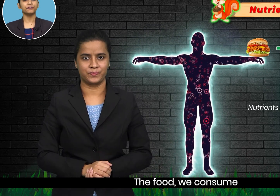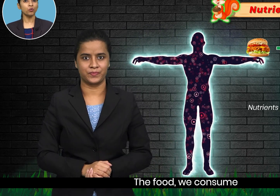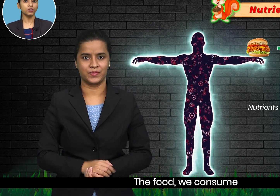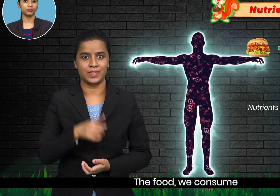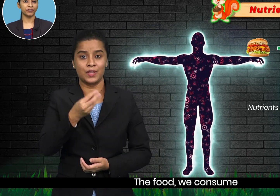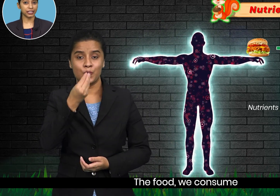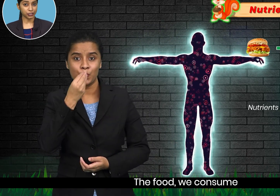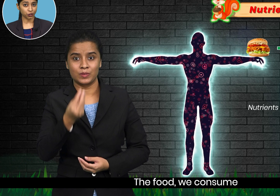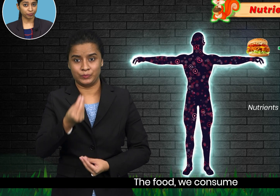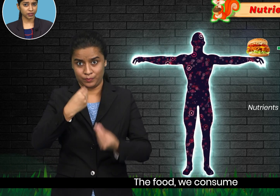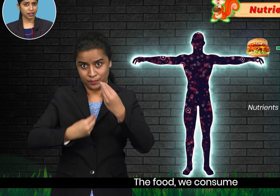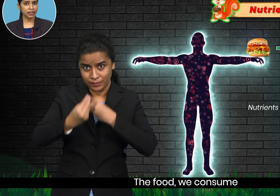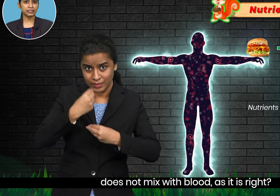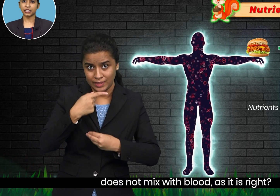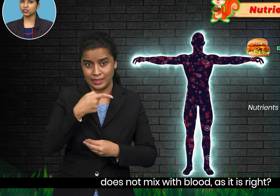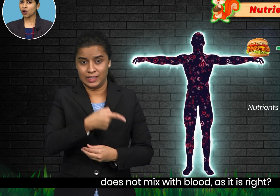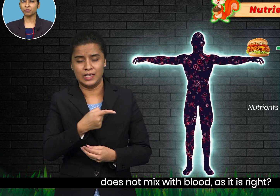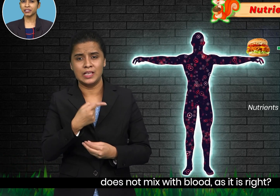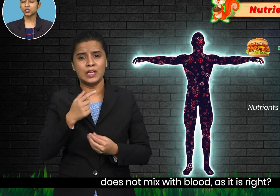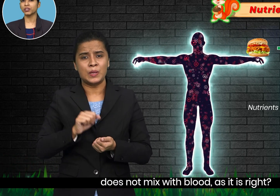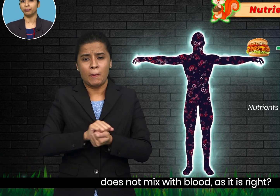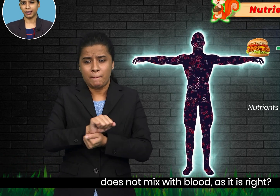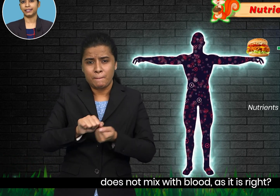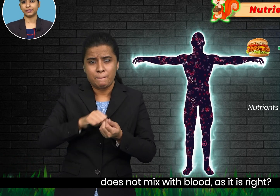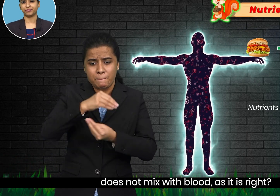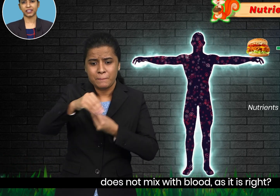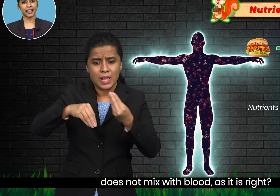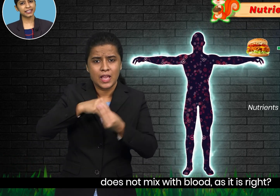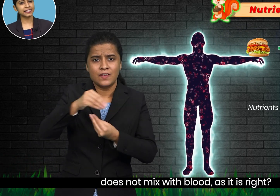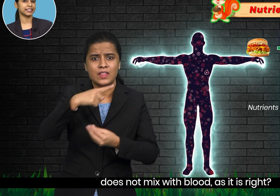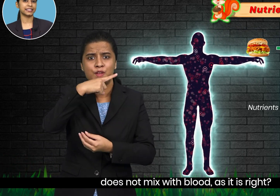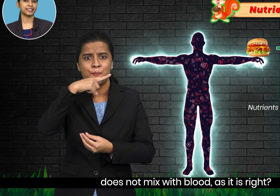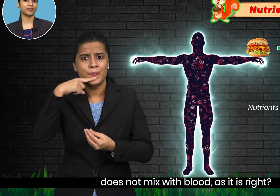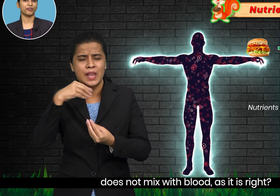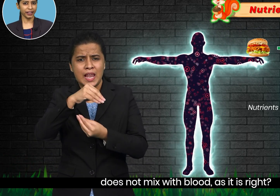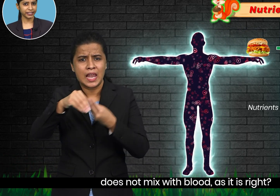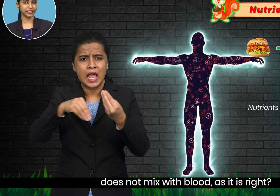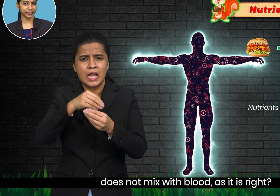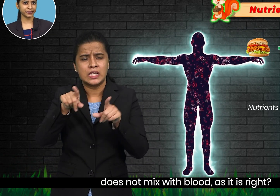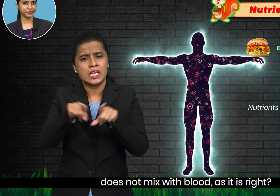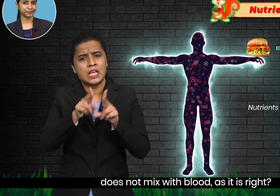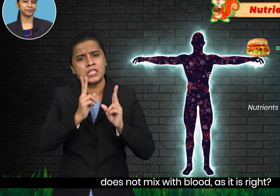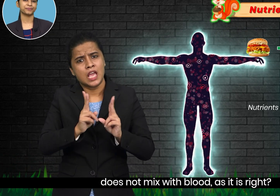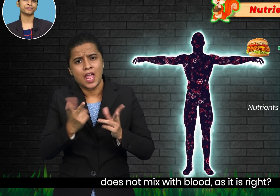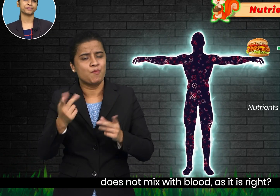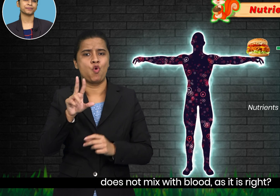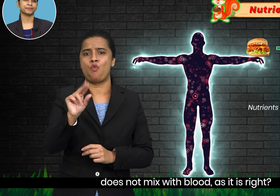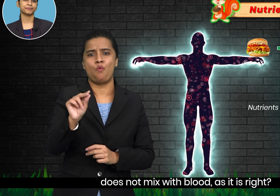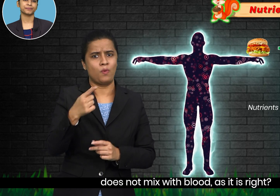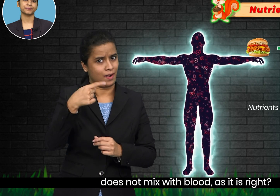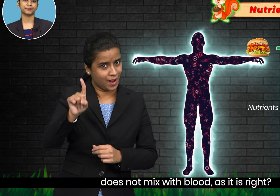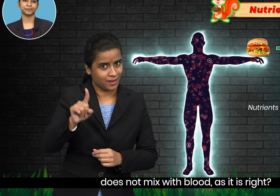The food we consume does not mix with blood as it is, right?